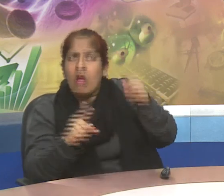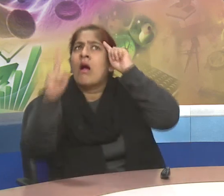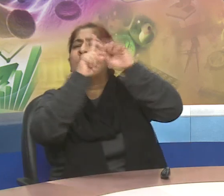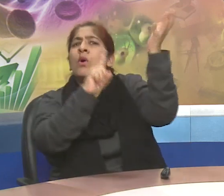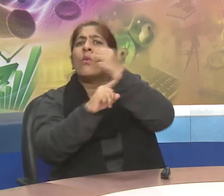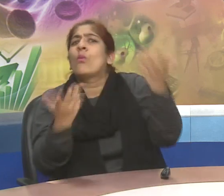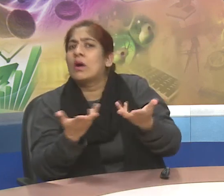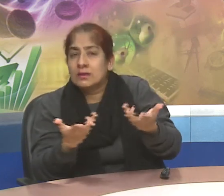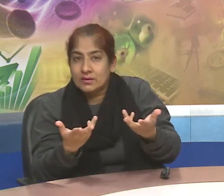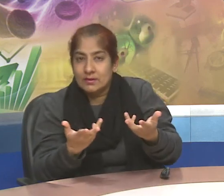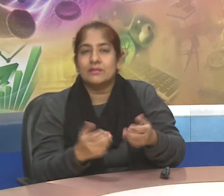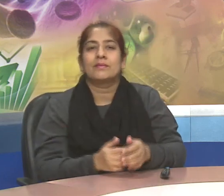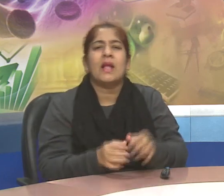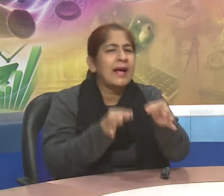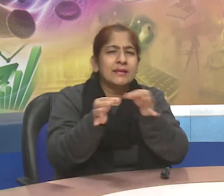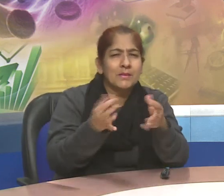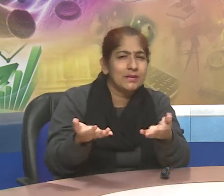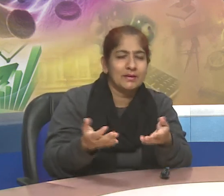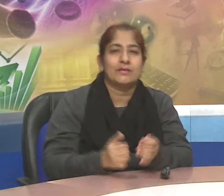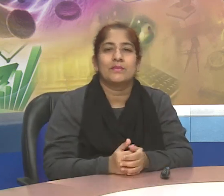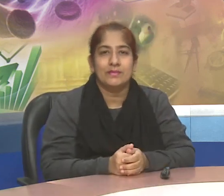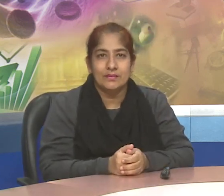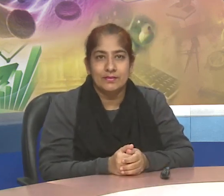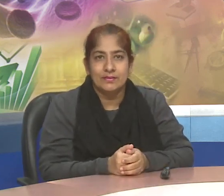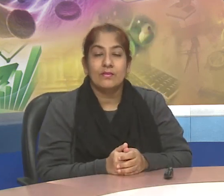social objectives of business?